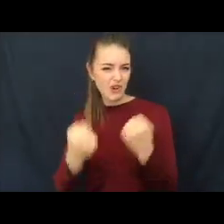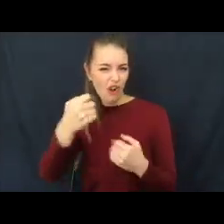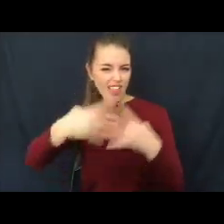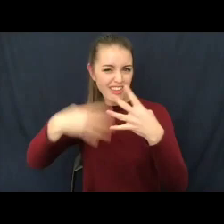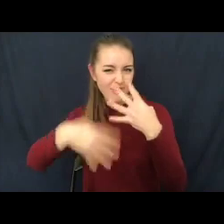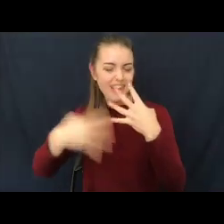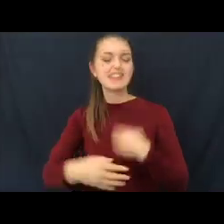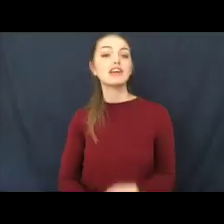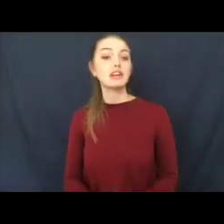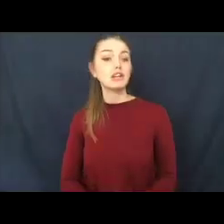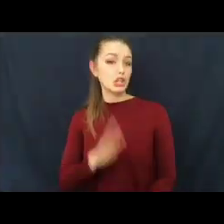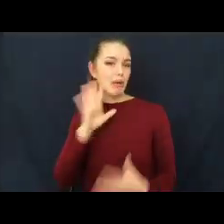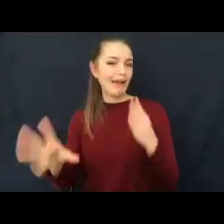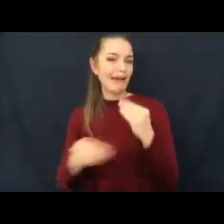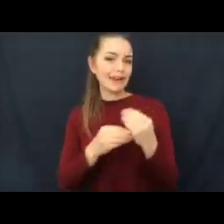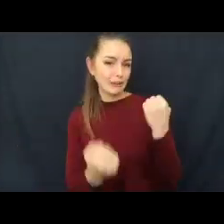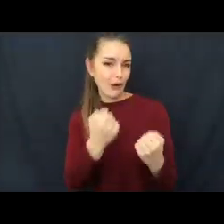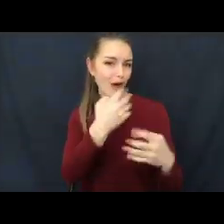liquids that we put into our vehicles.